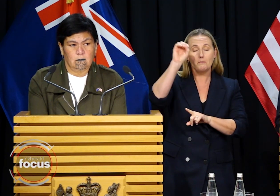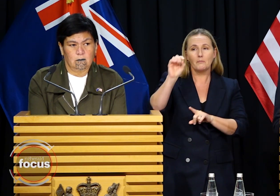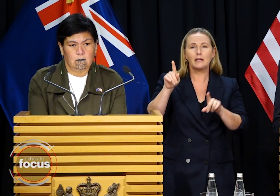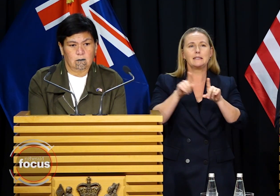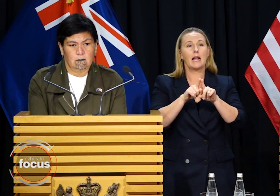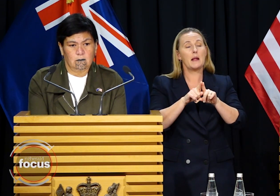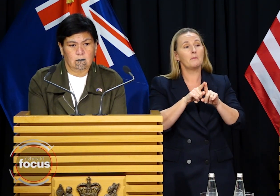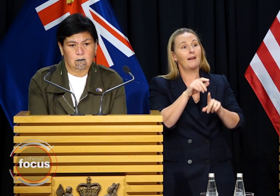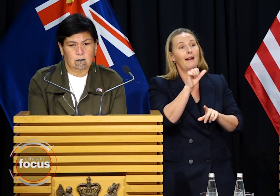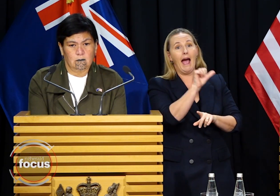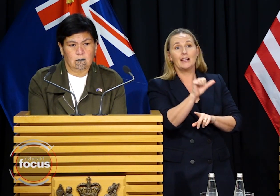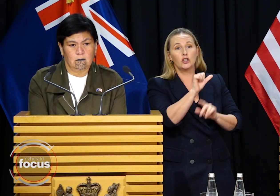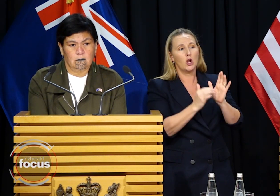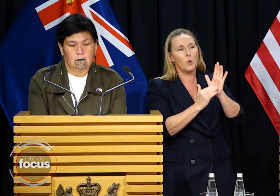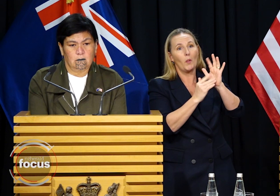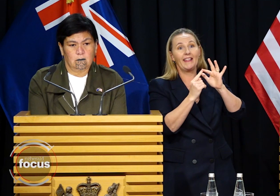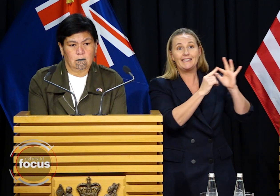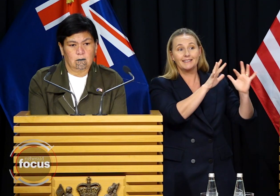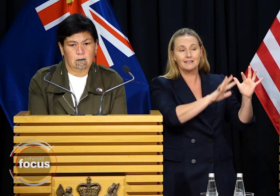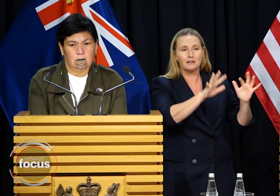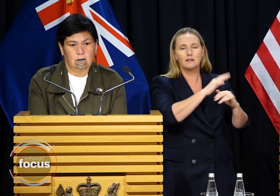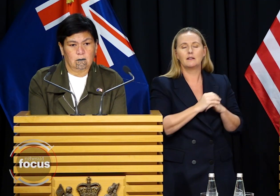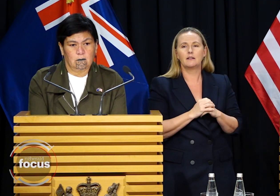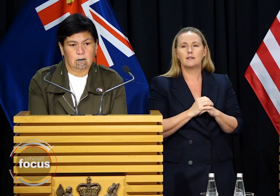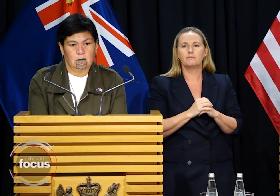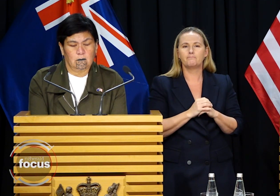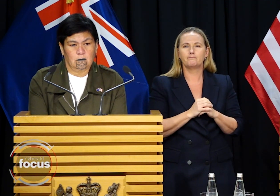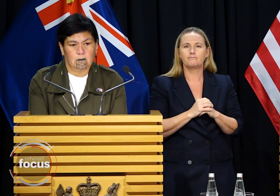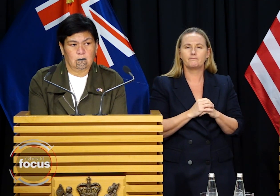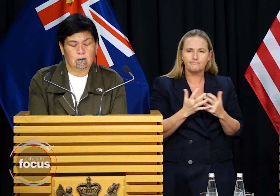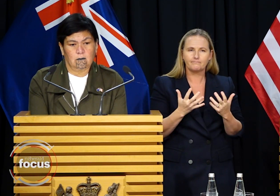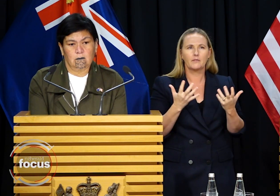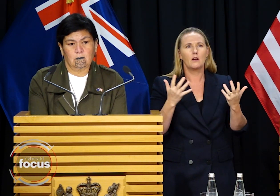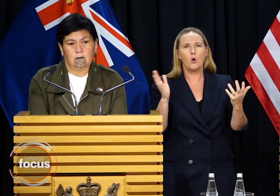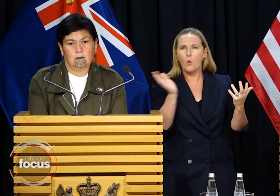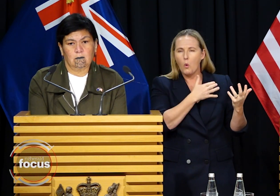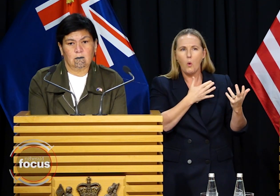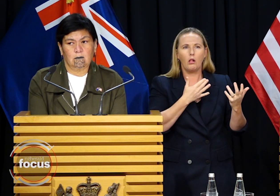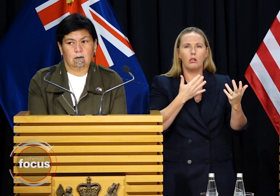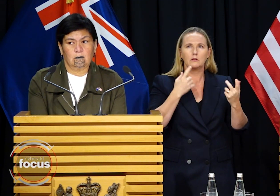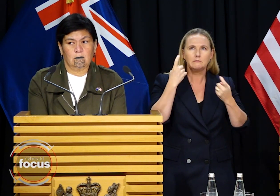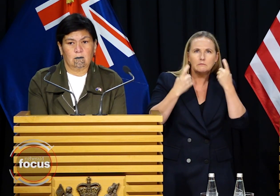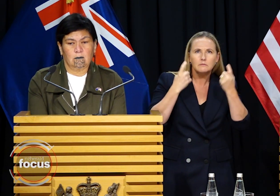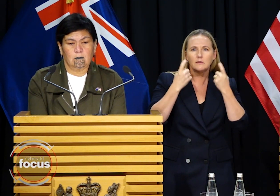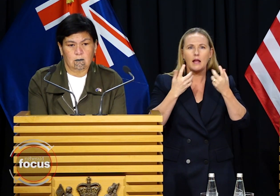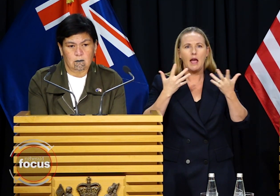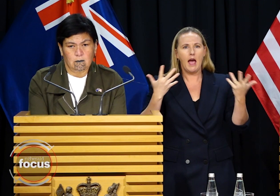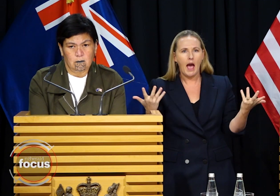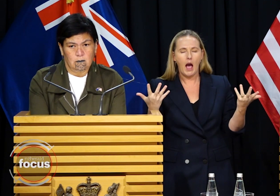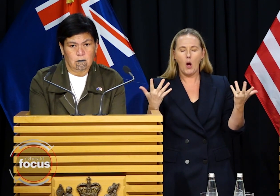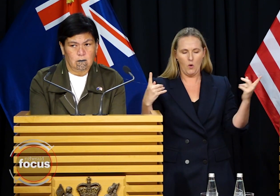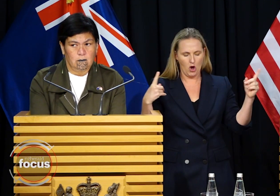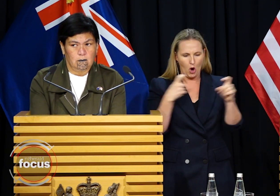Asia, is an extraordinary convergence of approaches to dealing with the incredibly complex and consequential relationship that we